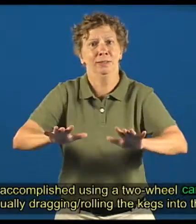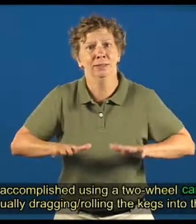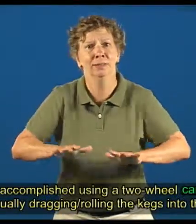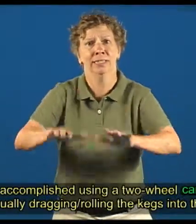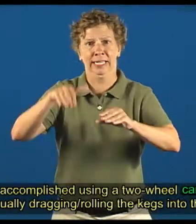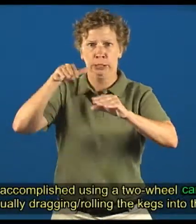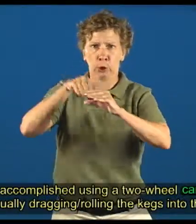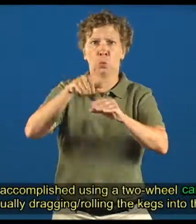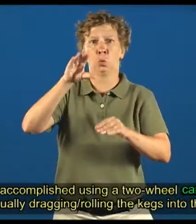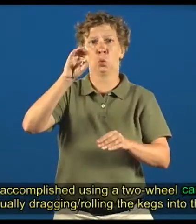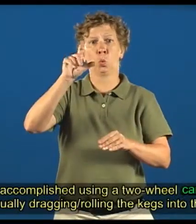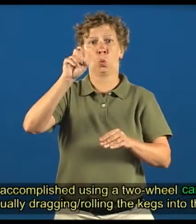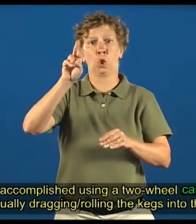cooler.